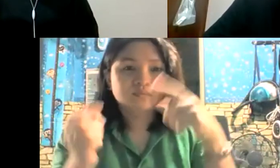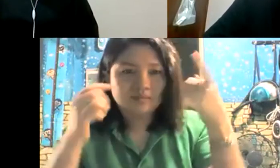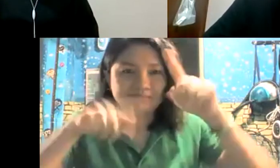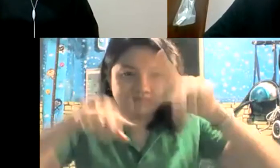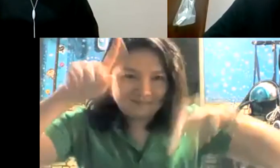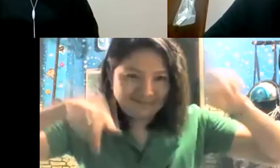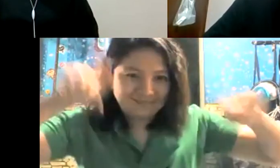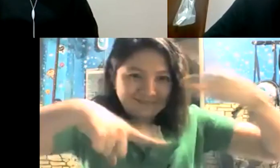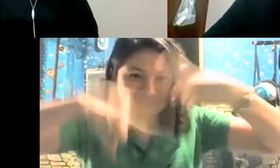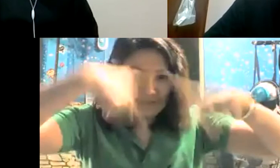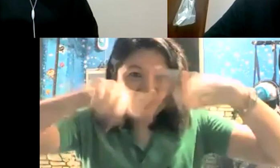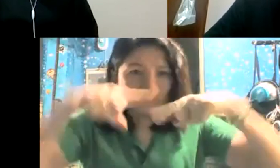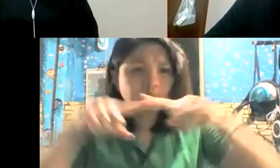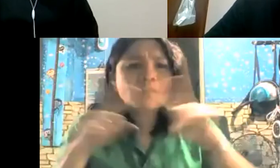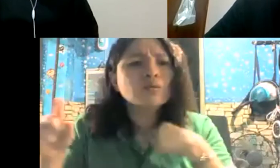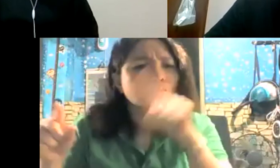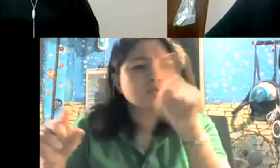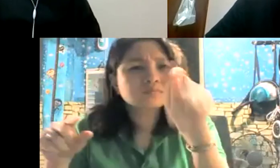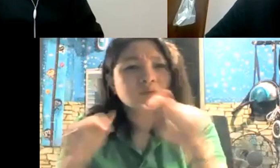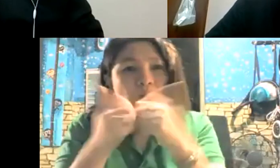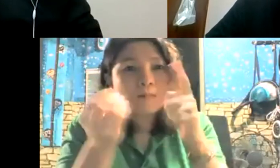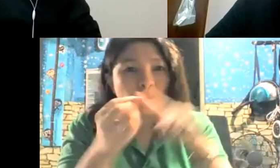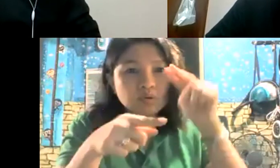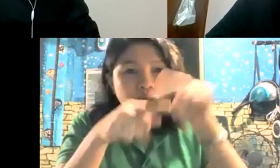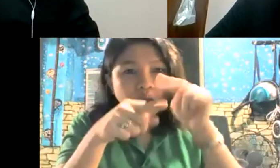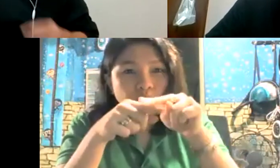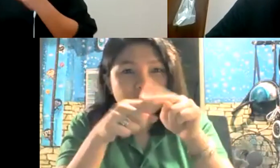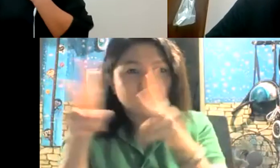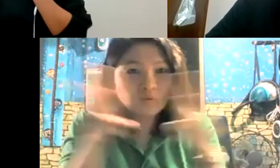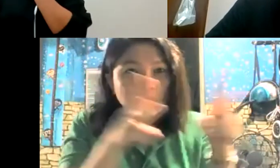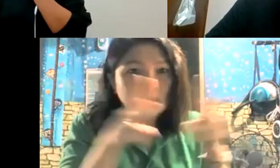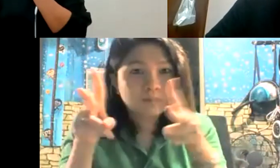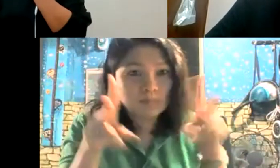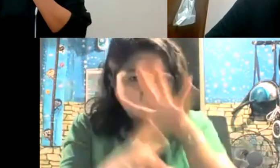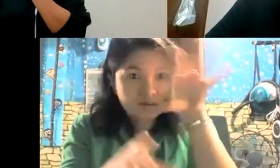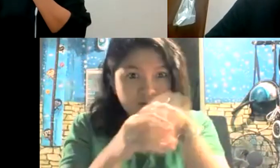So for the dictionary, when we put all the variants